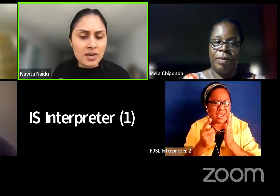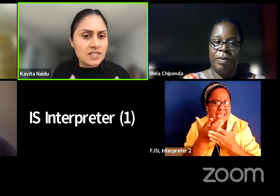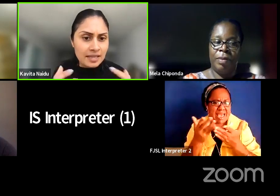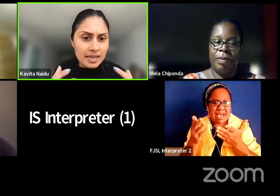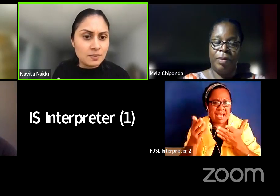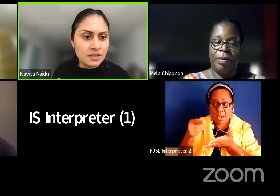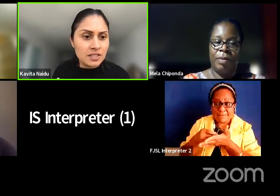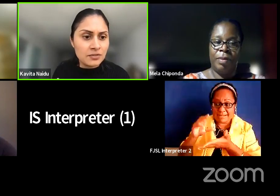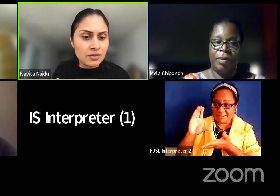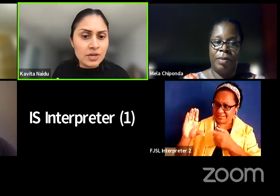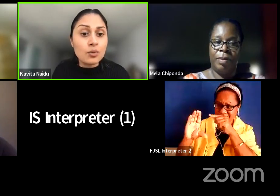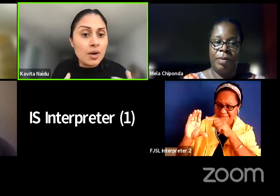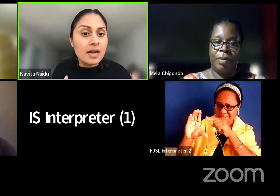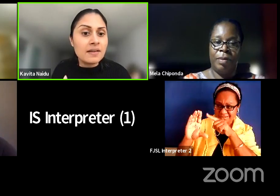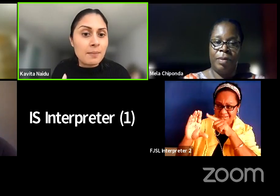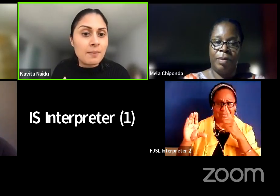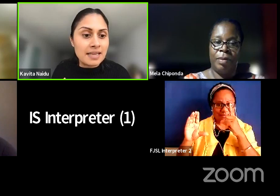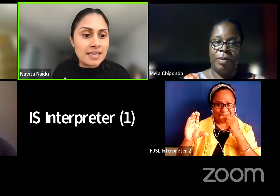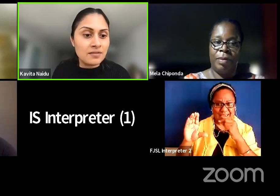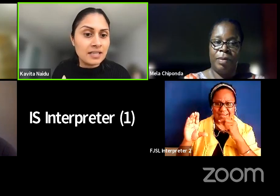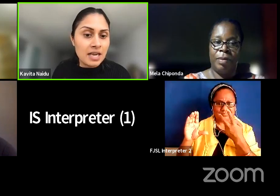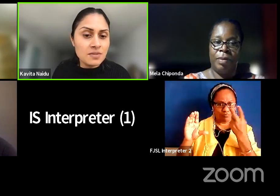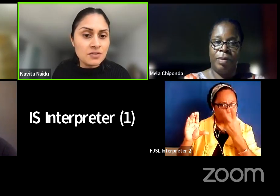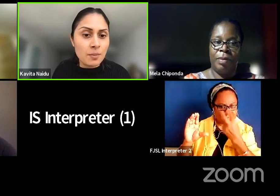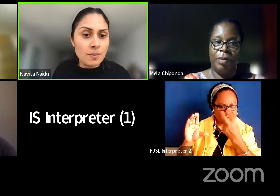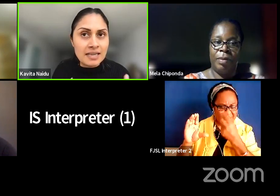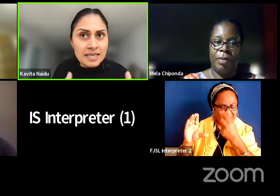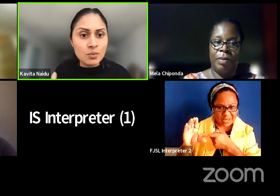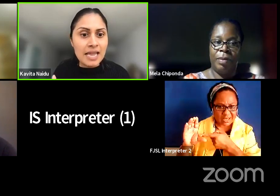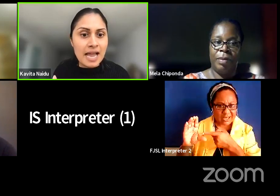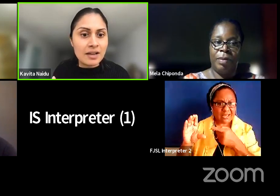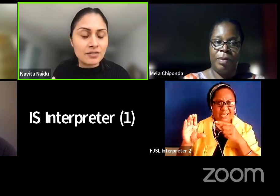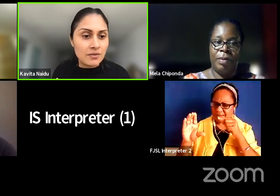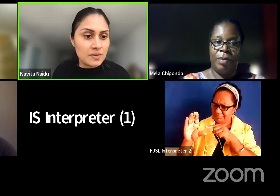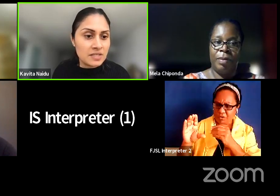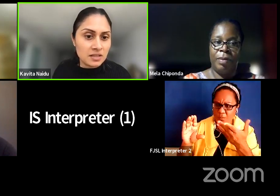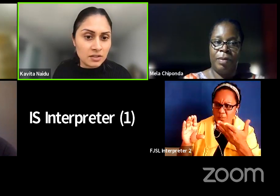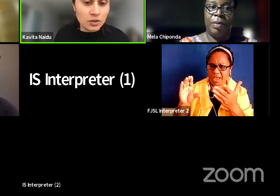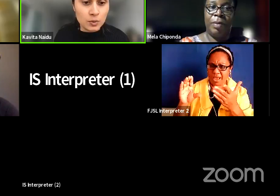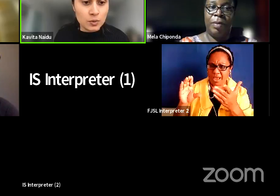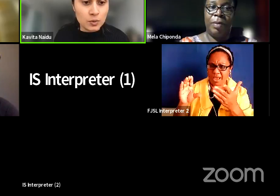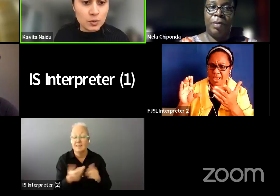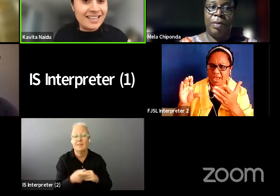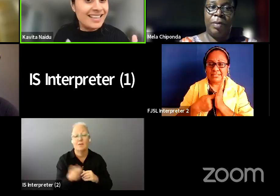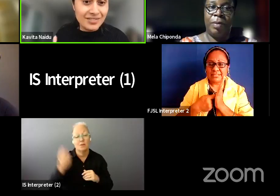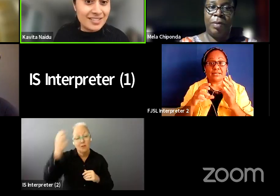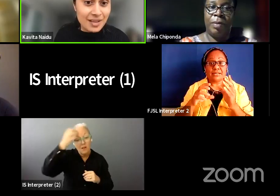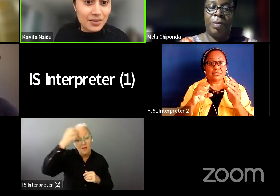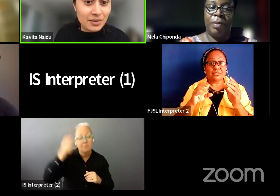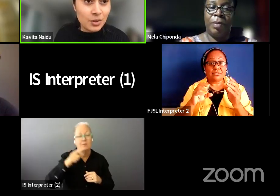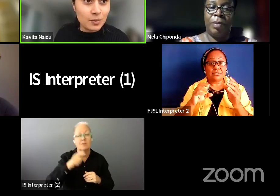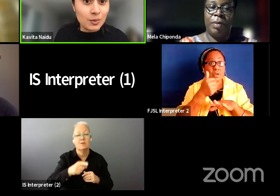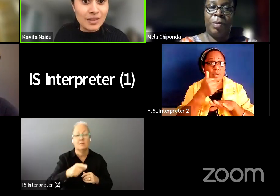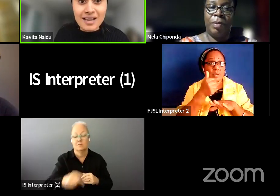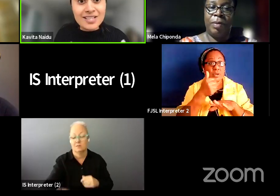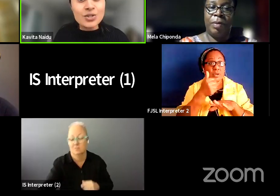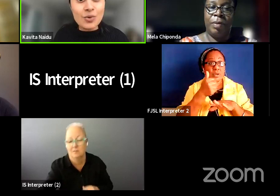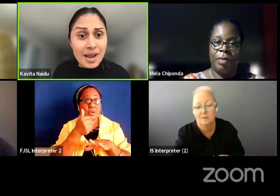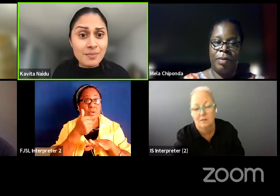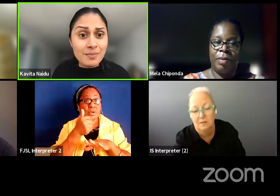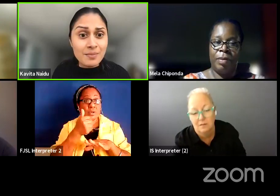monitored, or where's the accountability for it, or where that money even comes from. And here we have governments in the global south, even some in the global